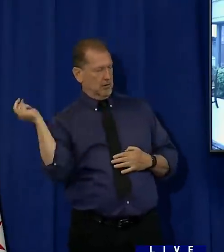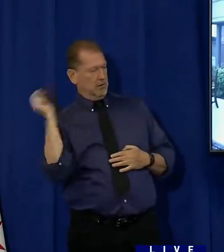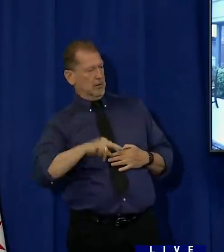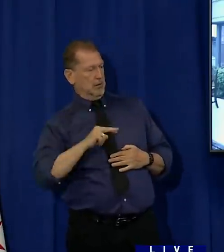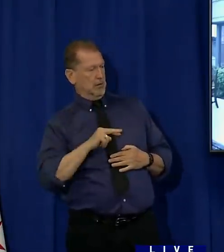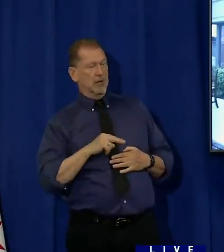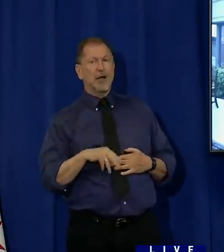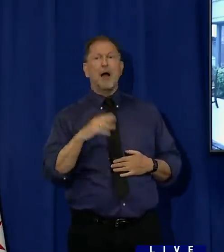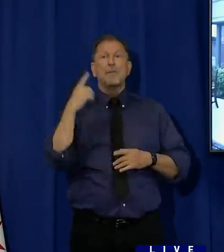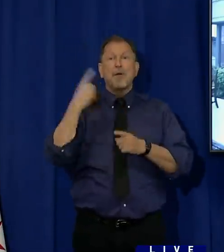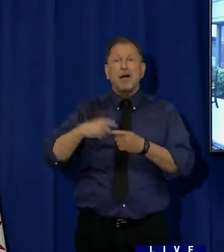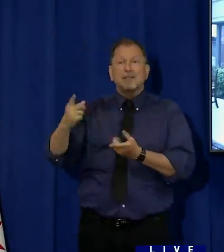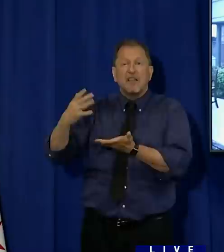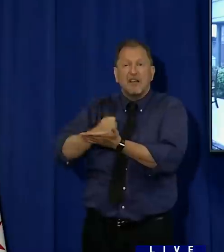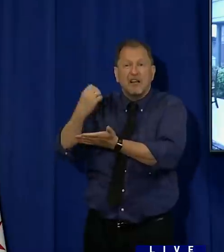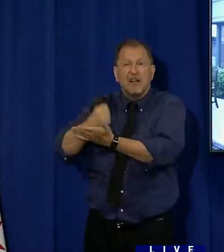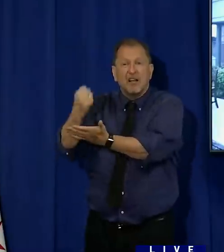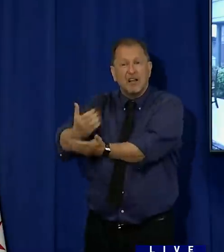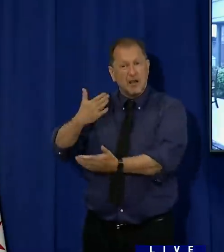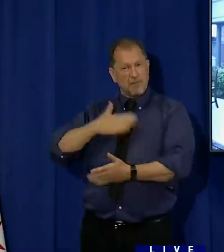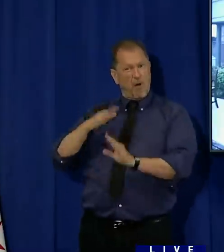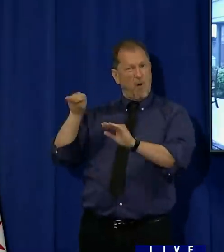violating my personal space